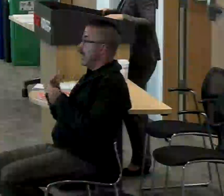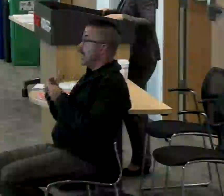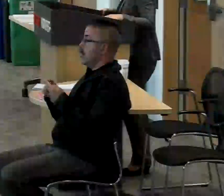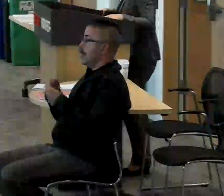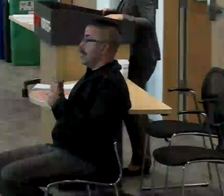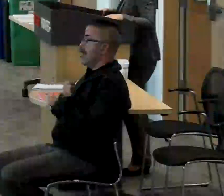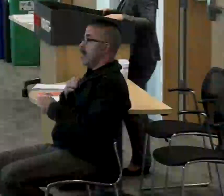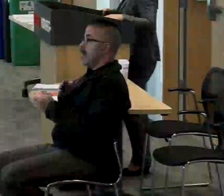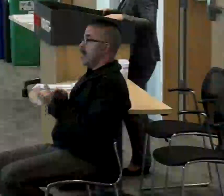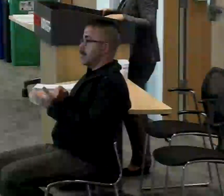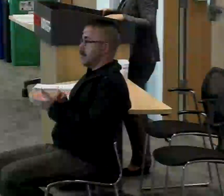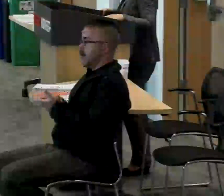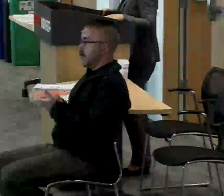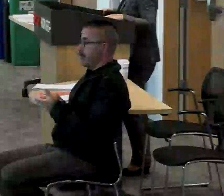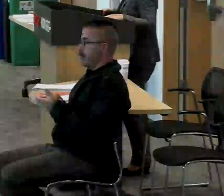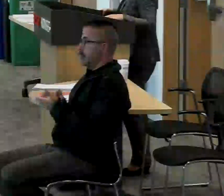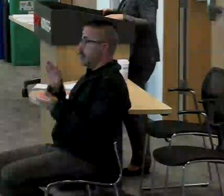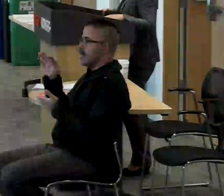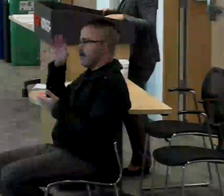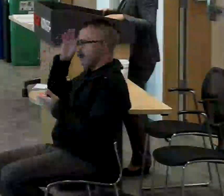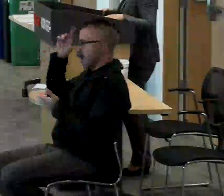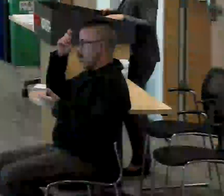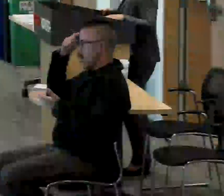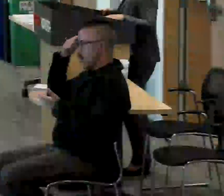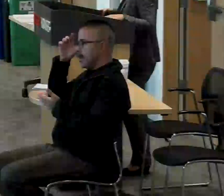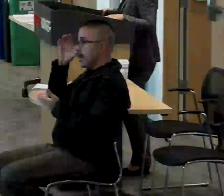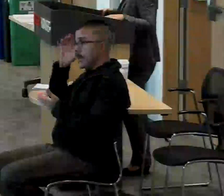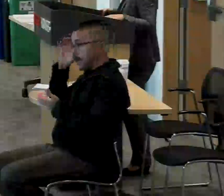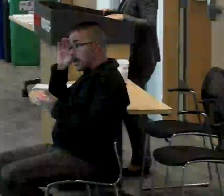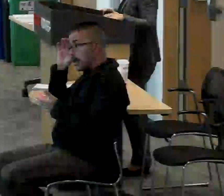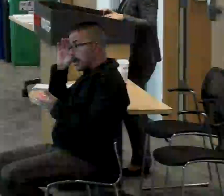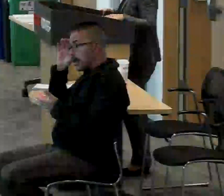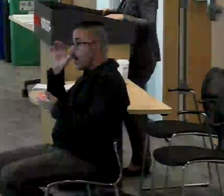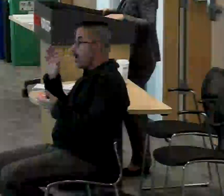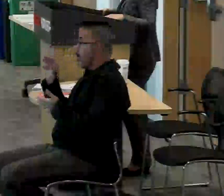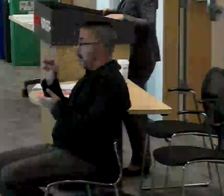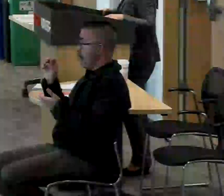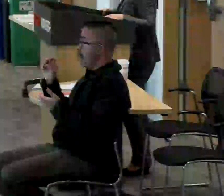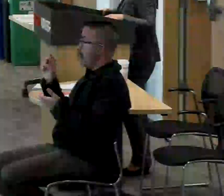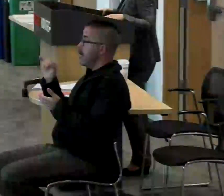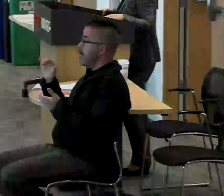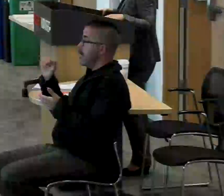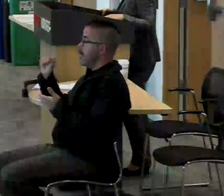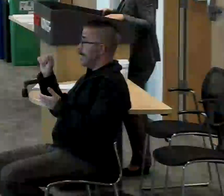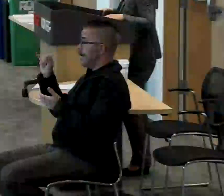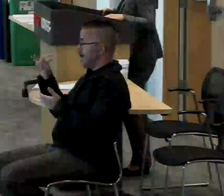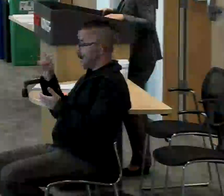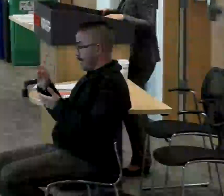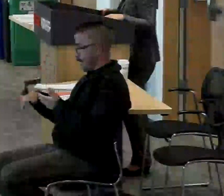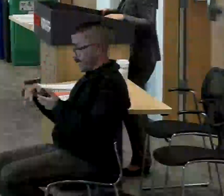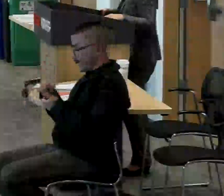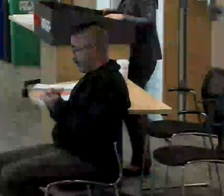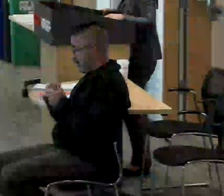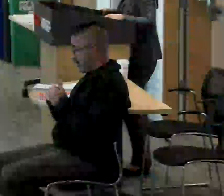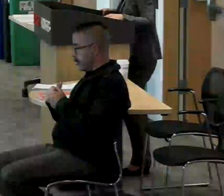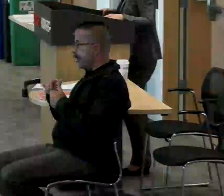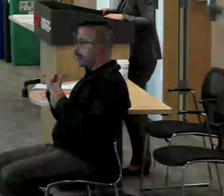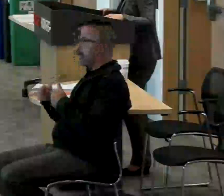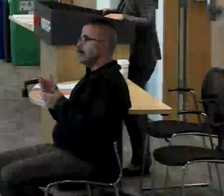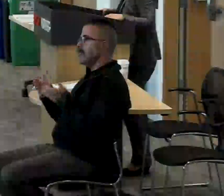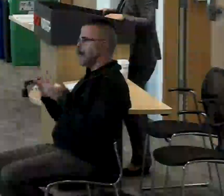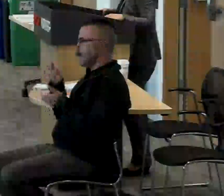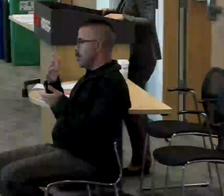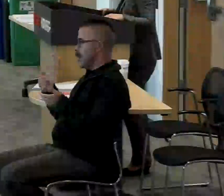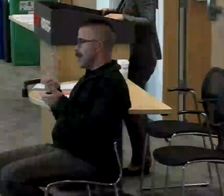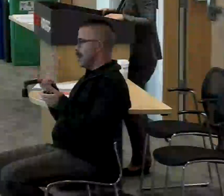federal government is hearing about the Medicaid being a problem. I would argue that it's why very few people are actually opening